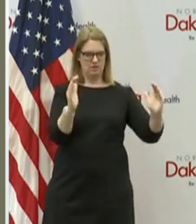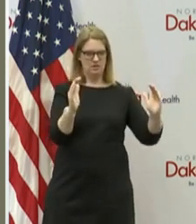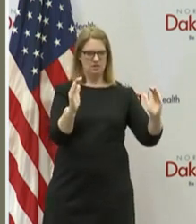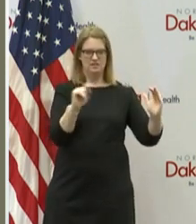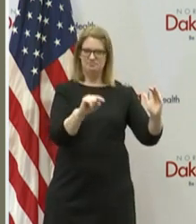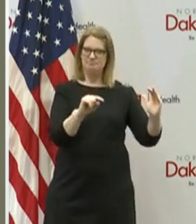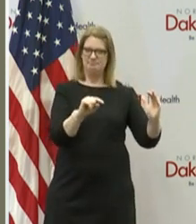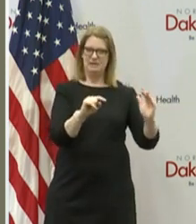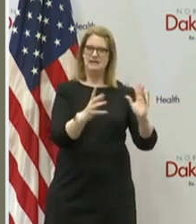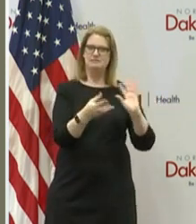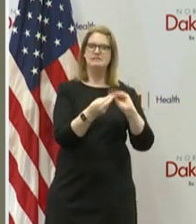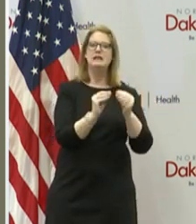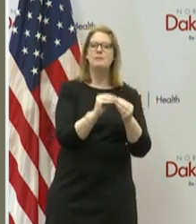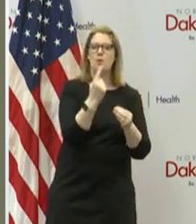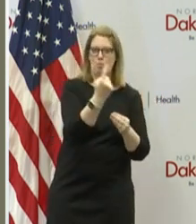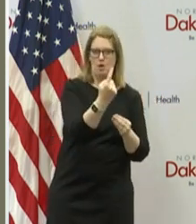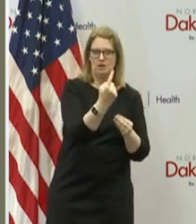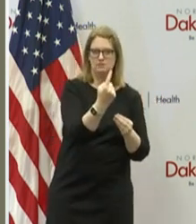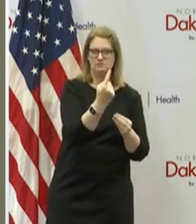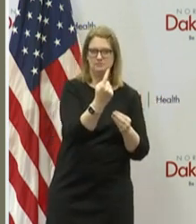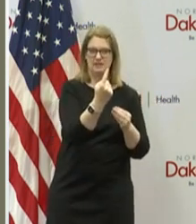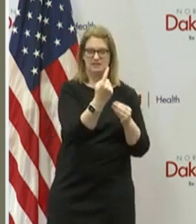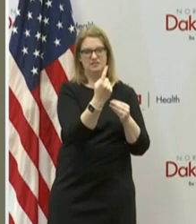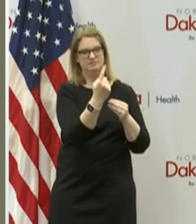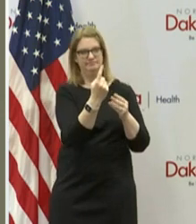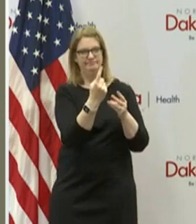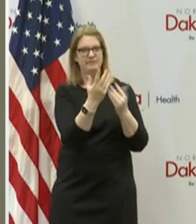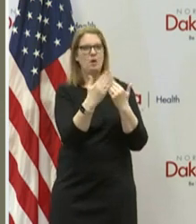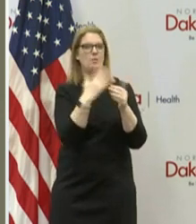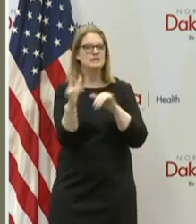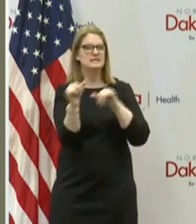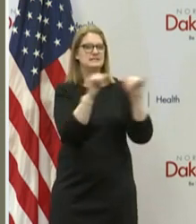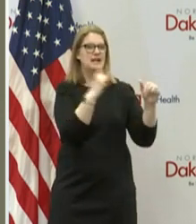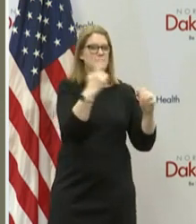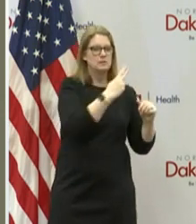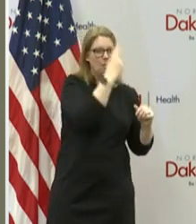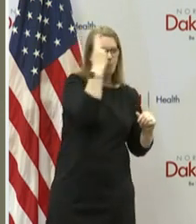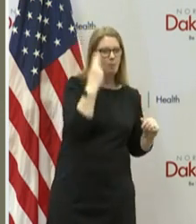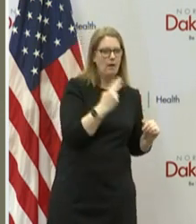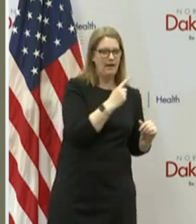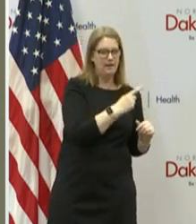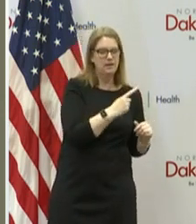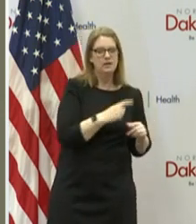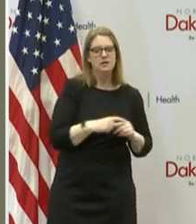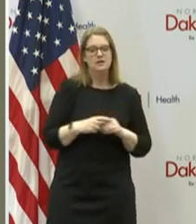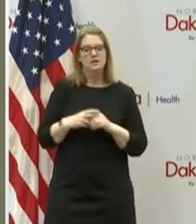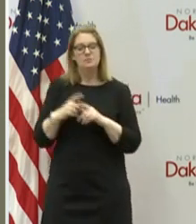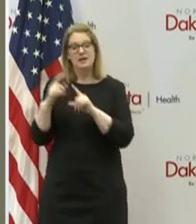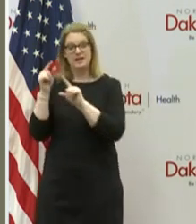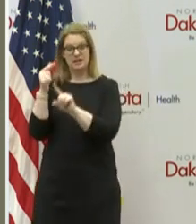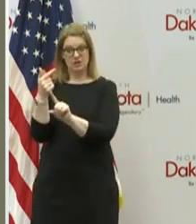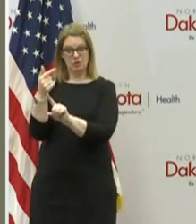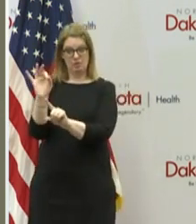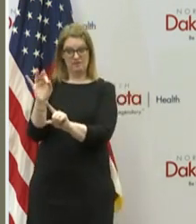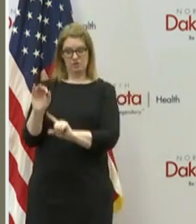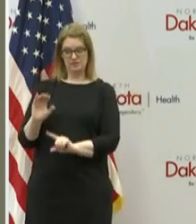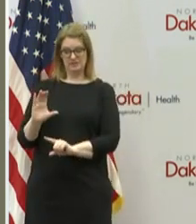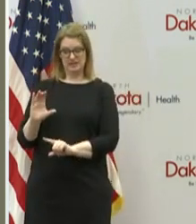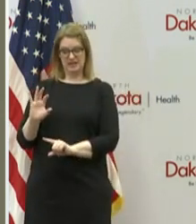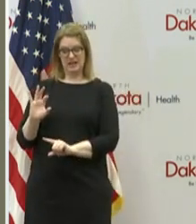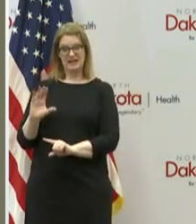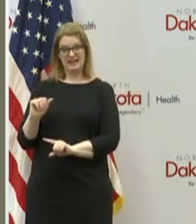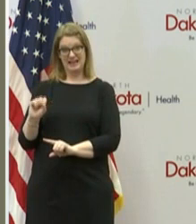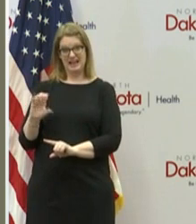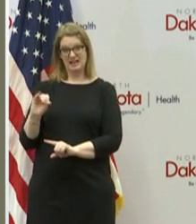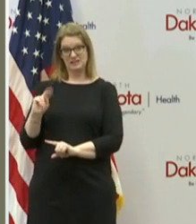number one, down with Hawaii in terms of lowest rate in the country. But if we take a look at Grand Forks and Fargo,